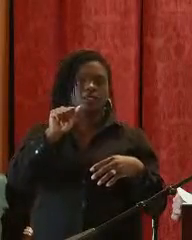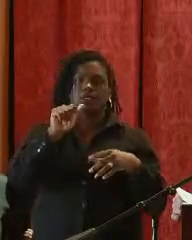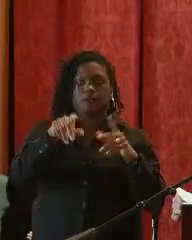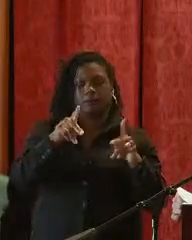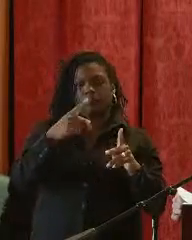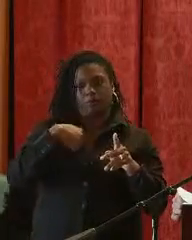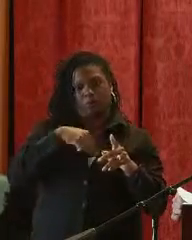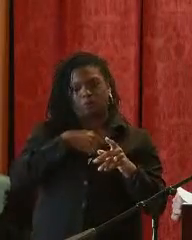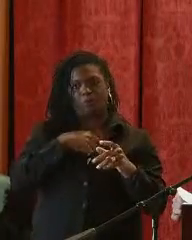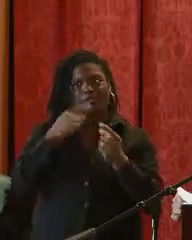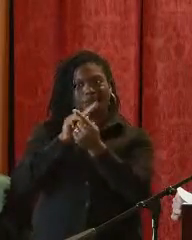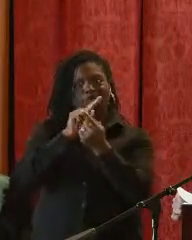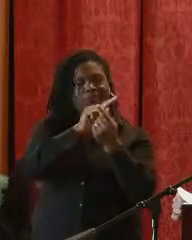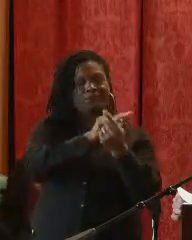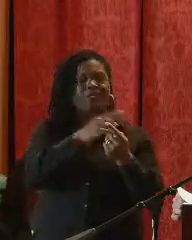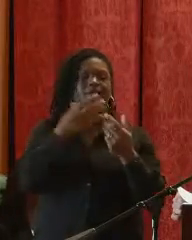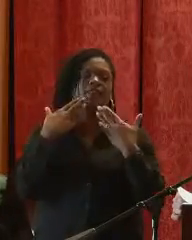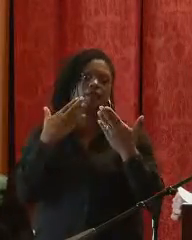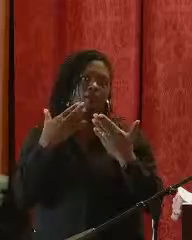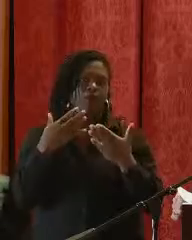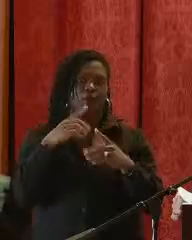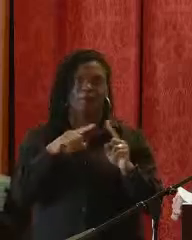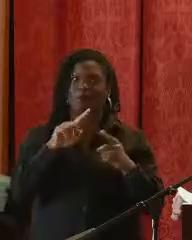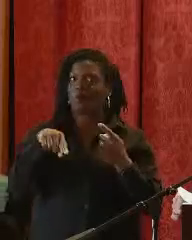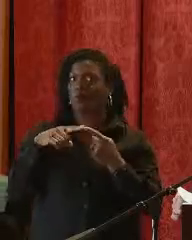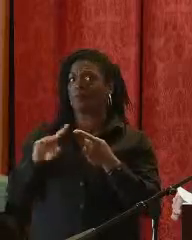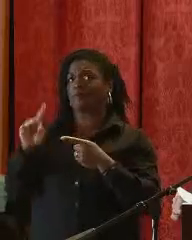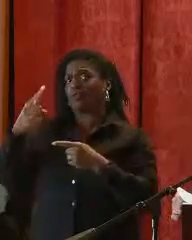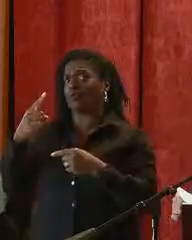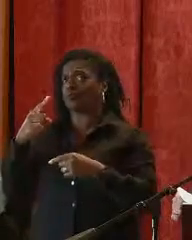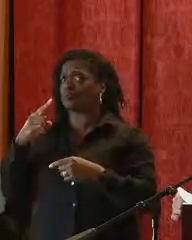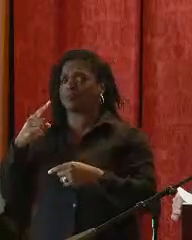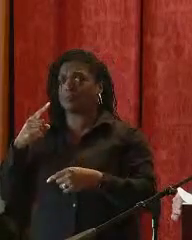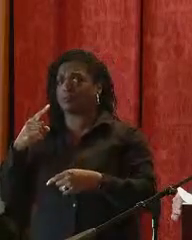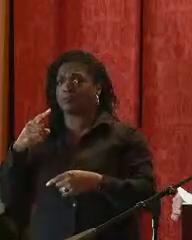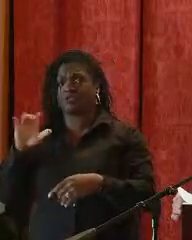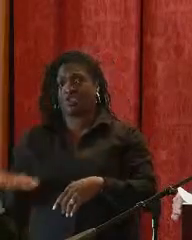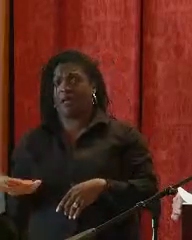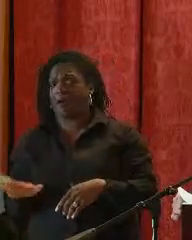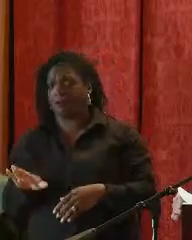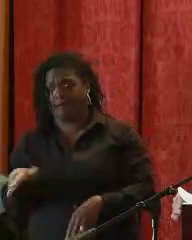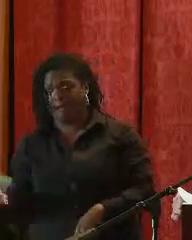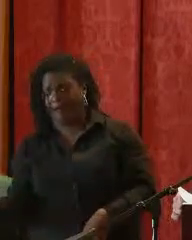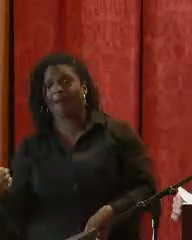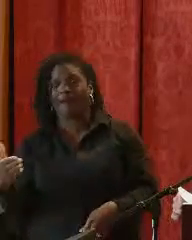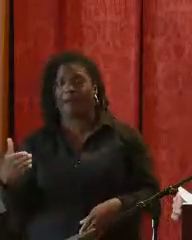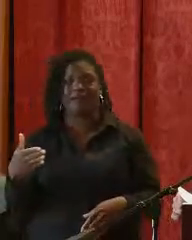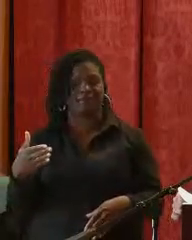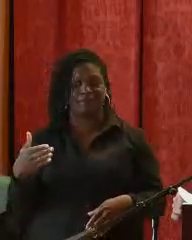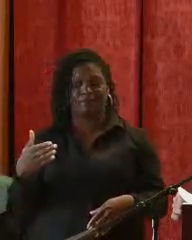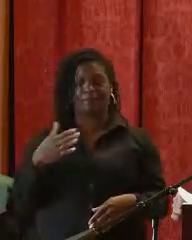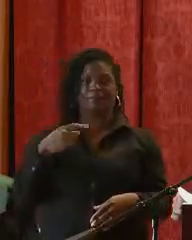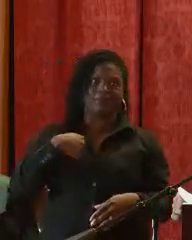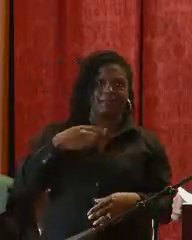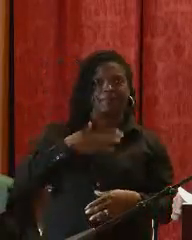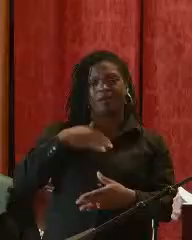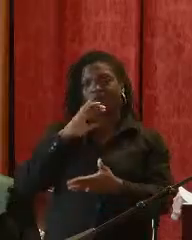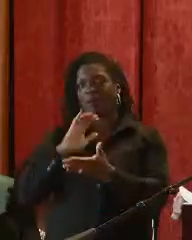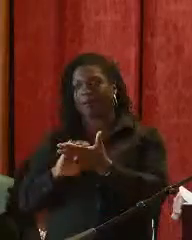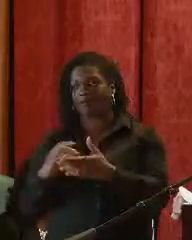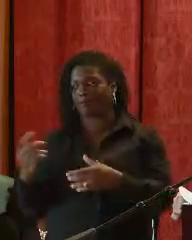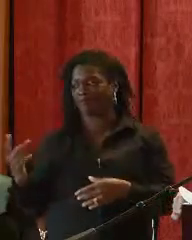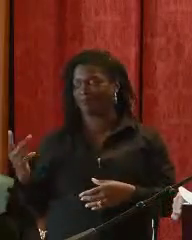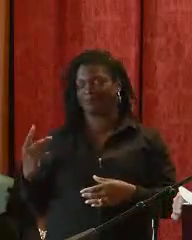that sounds like an odd thing to say, but when our first child died, I was a relative. We were both children ourselves. We were in our early